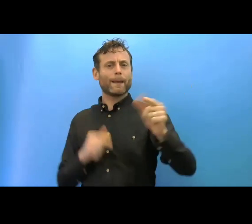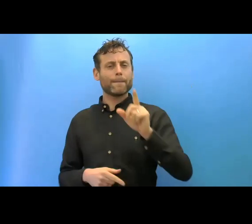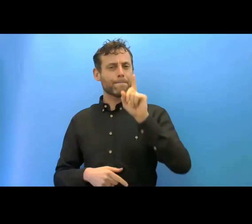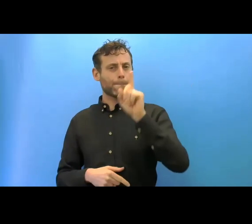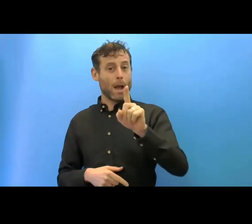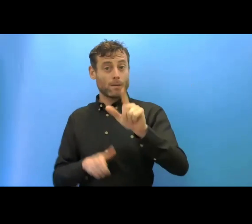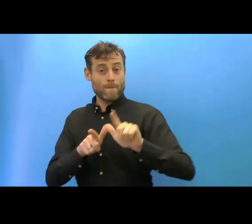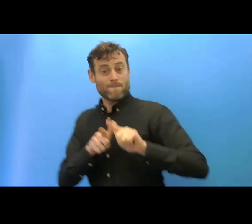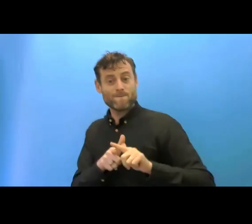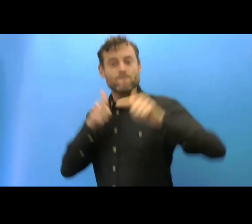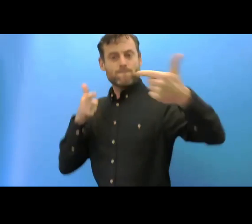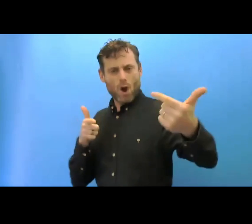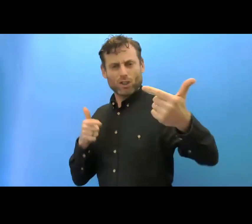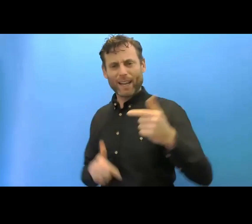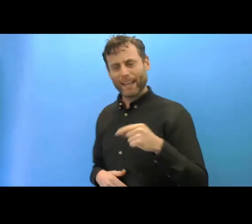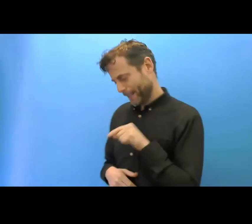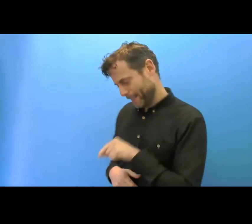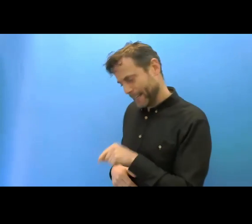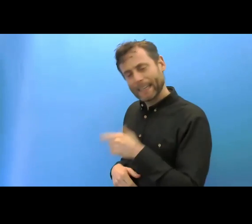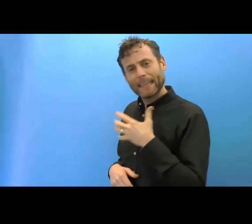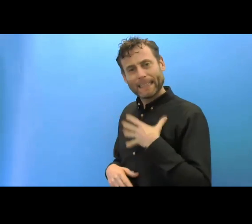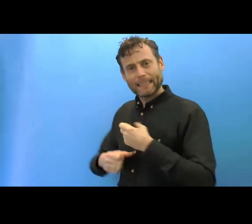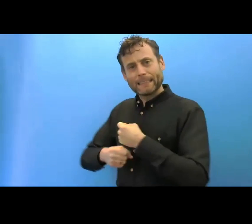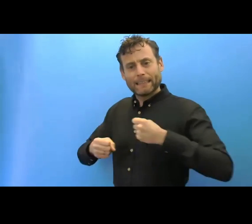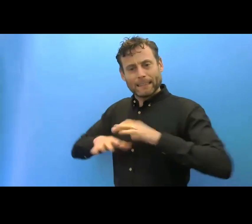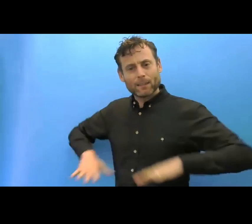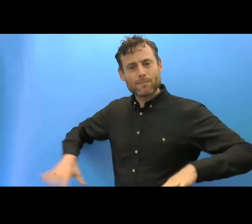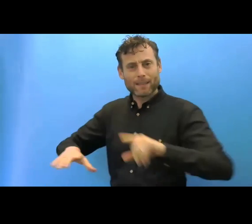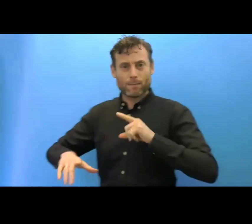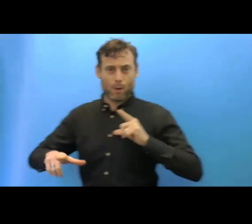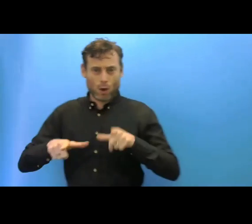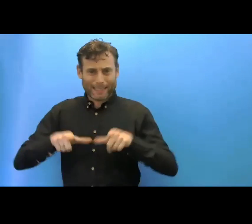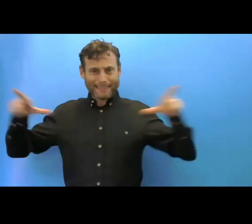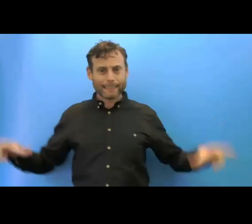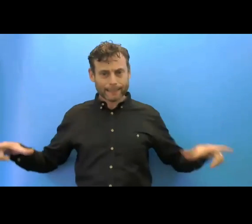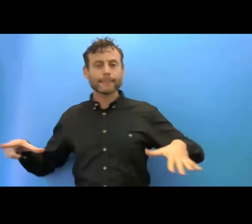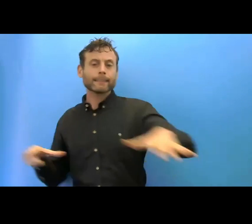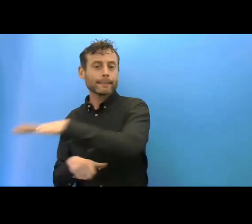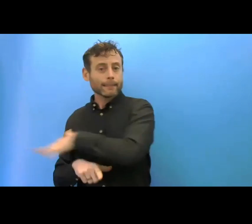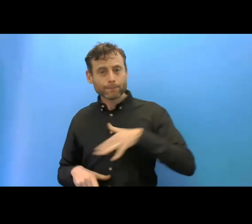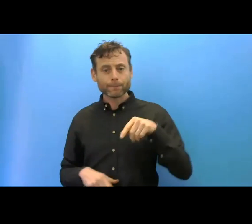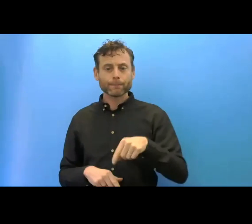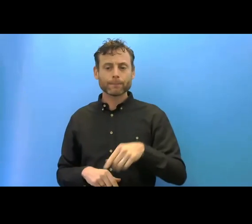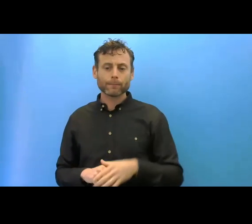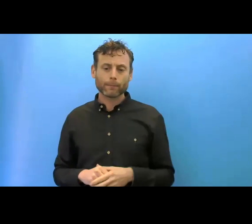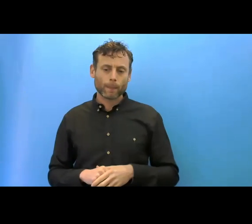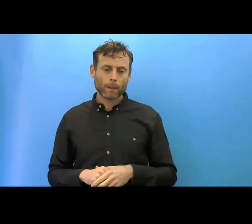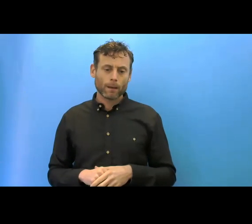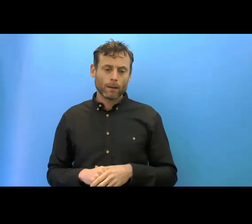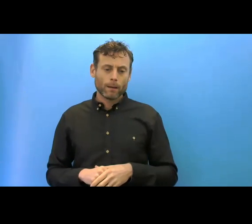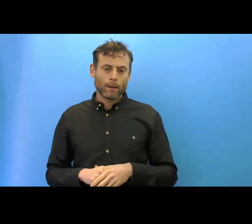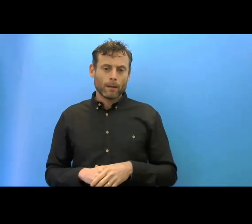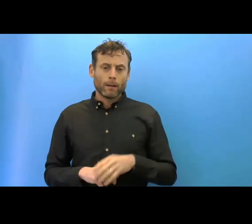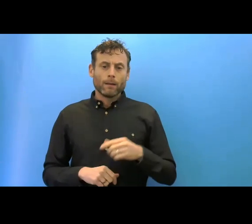it is a piece that takes up a considerable amount of space. What feels really important to me about the piece that is Never